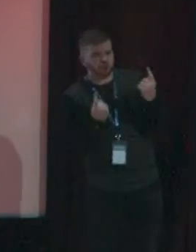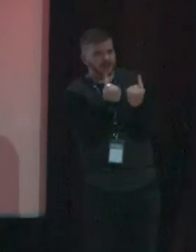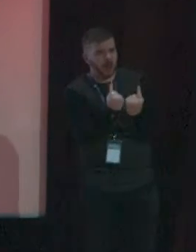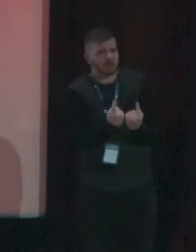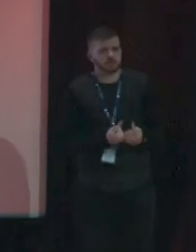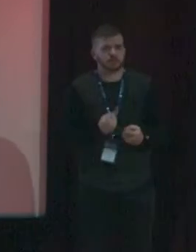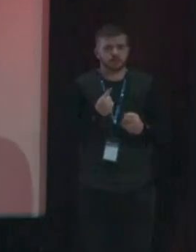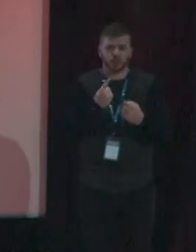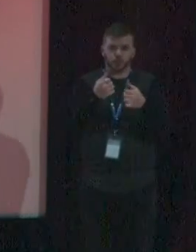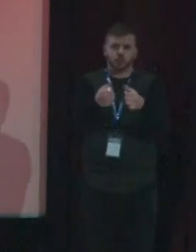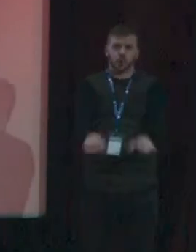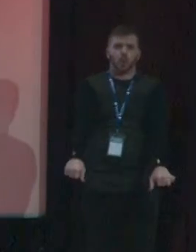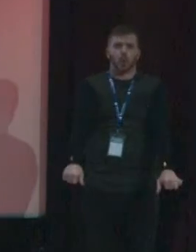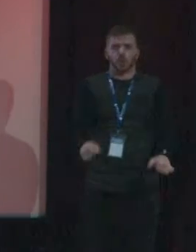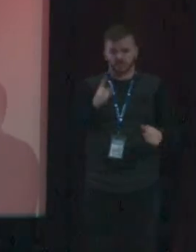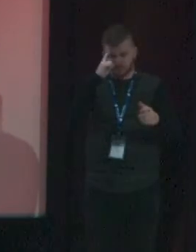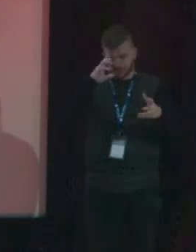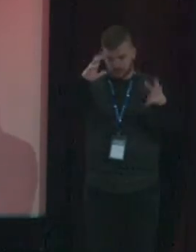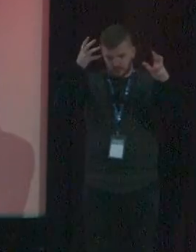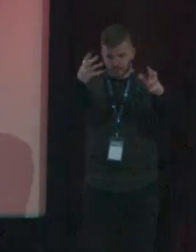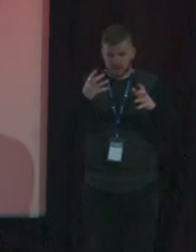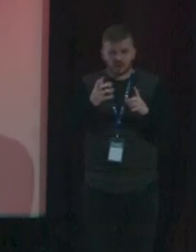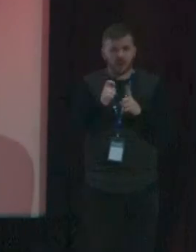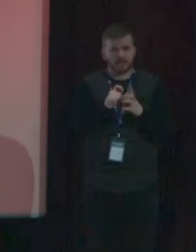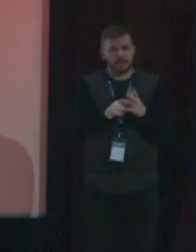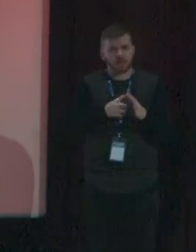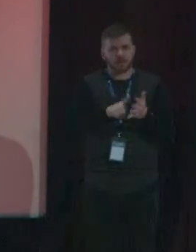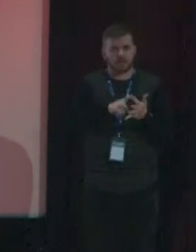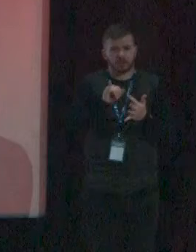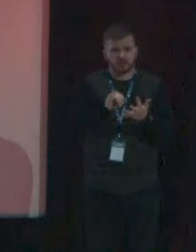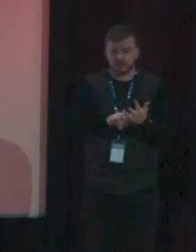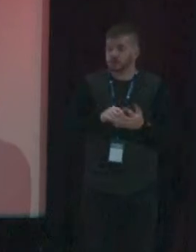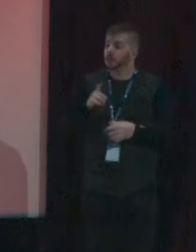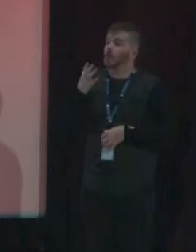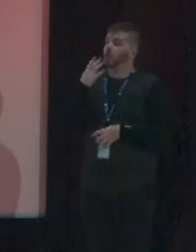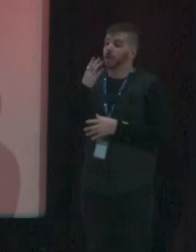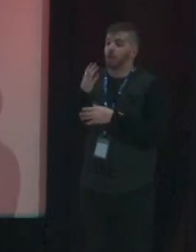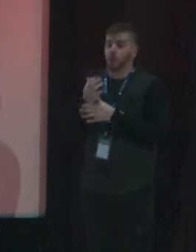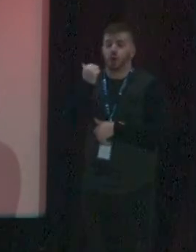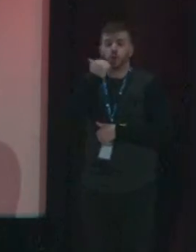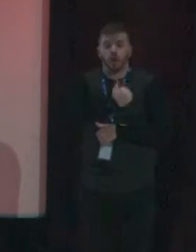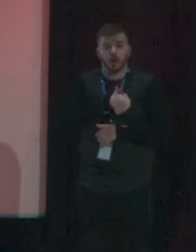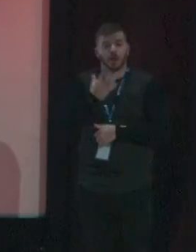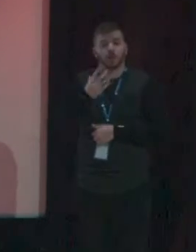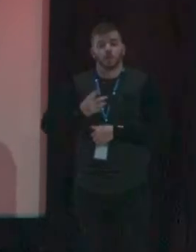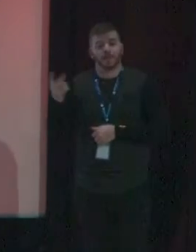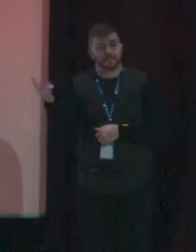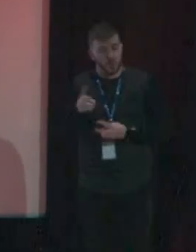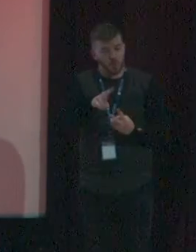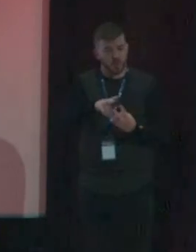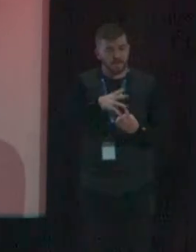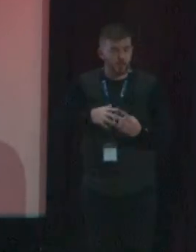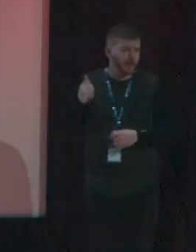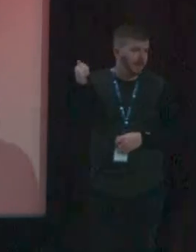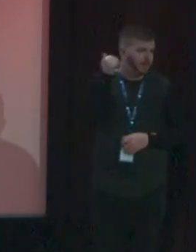to solve brain-melting puzzles, right? When I worked on Noir, I knew we'd have to do both of these, but I wanted to be clever, always